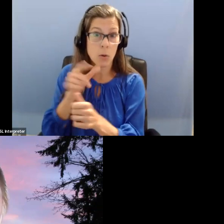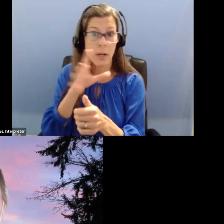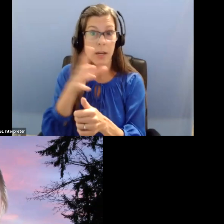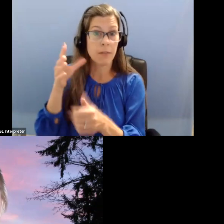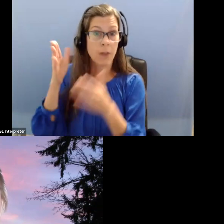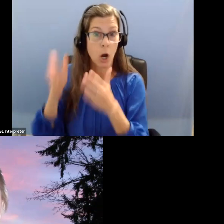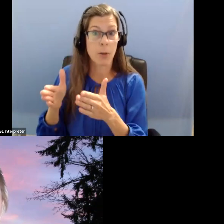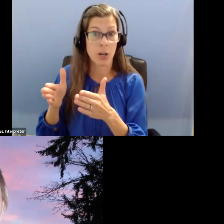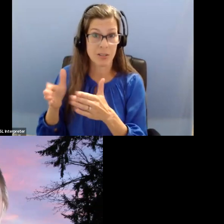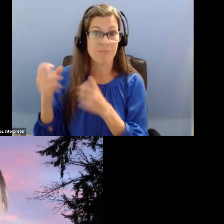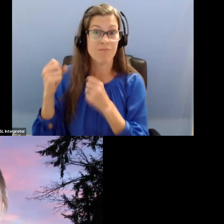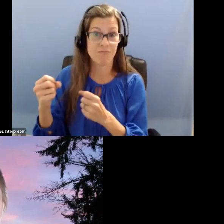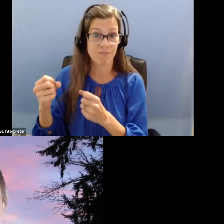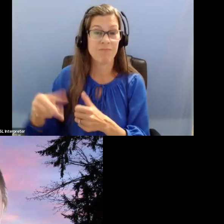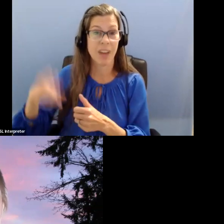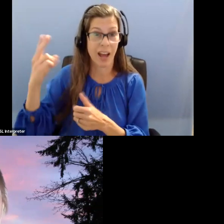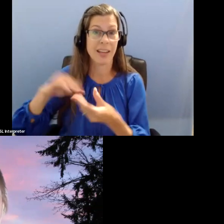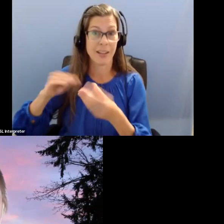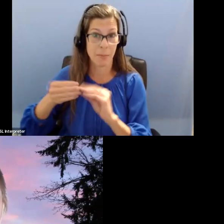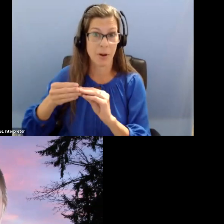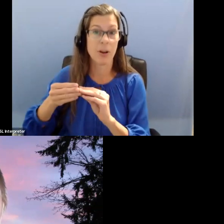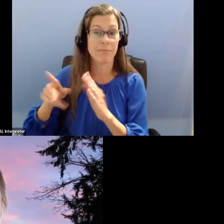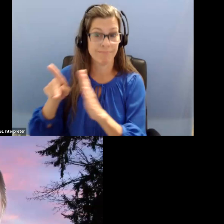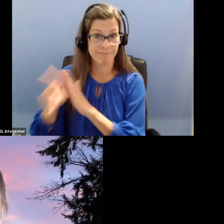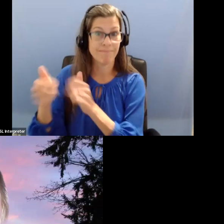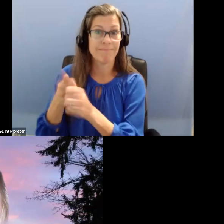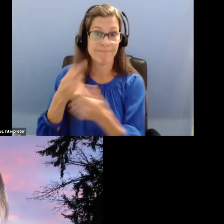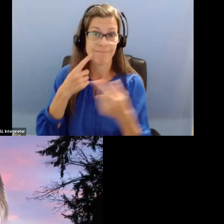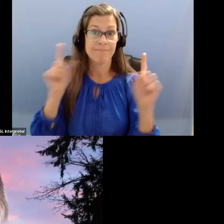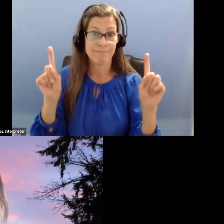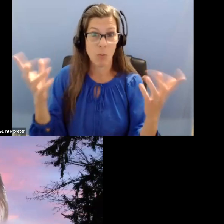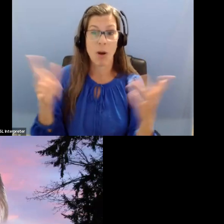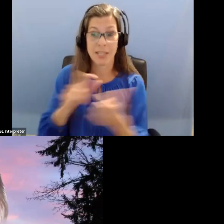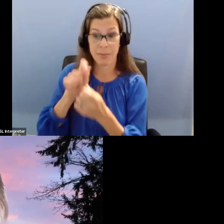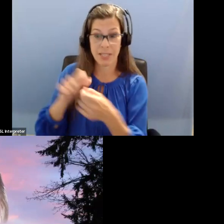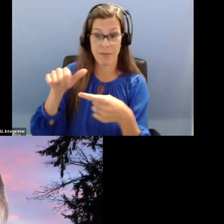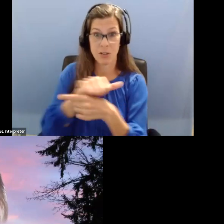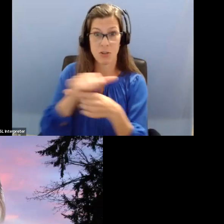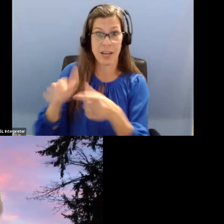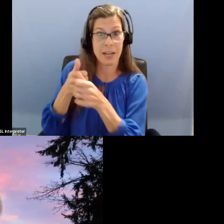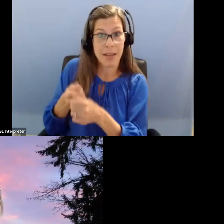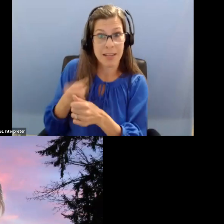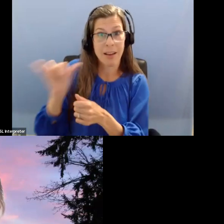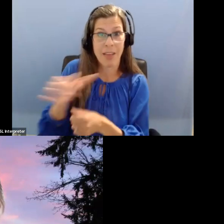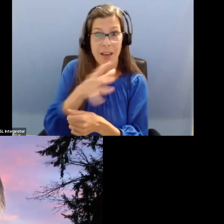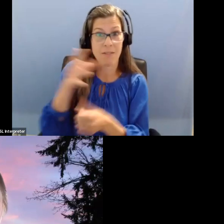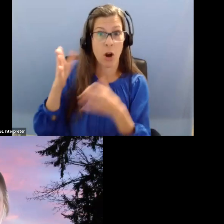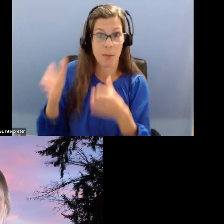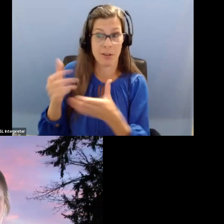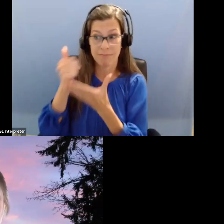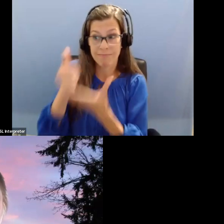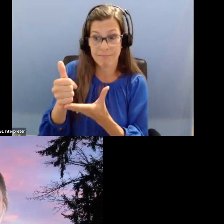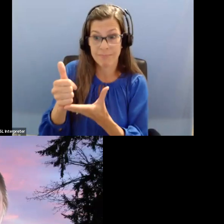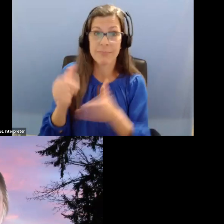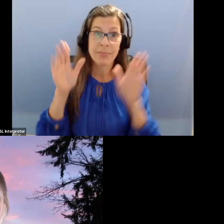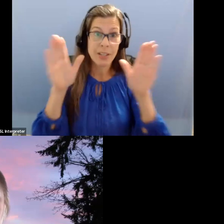and for all of us that we also do very specific training around that. And, you know, it's great for us to be doing all this work, but we